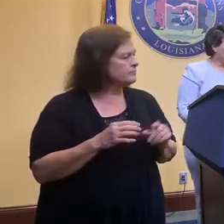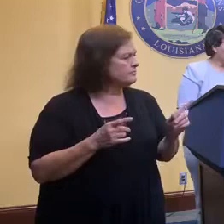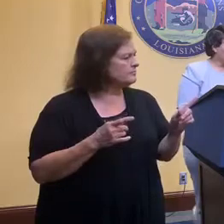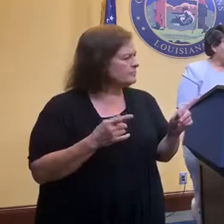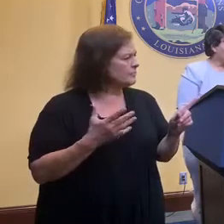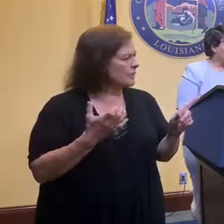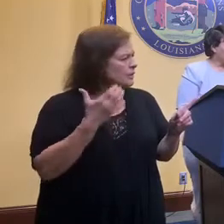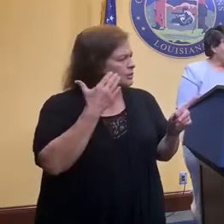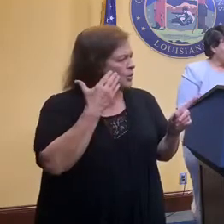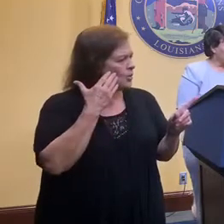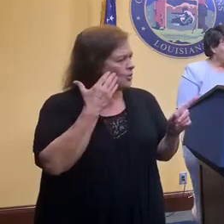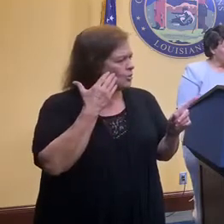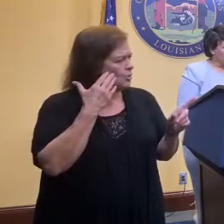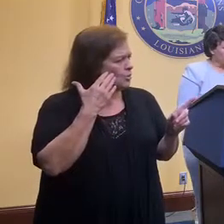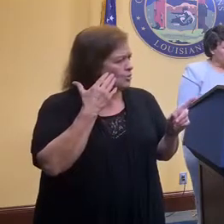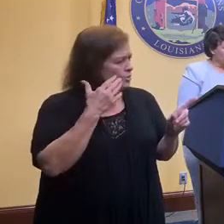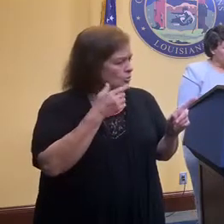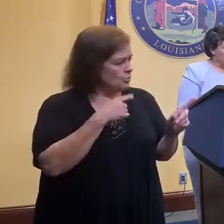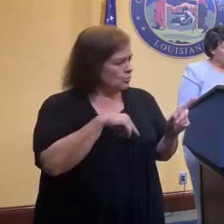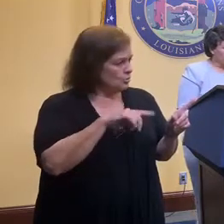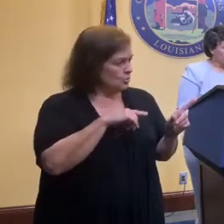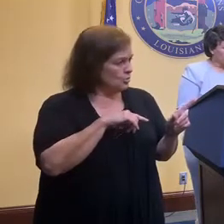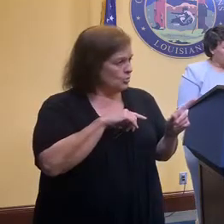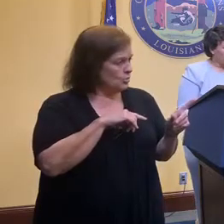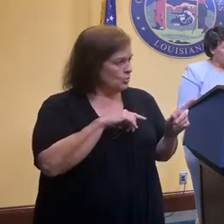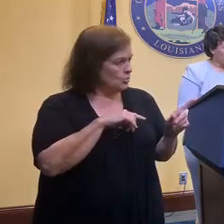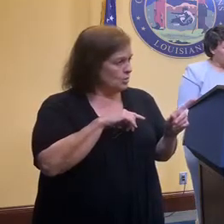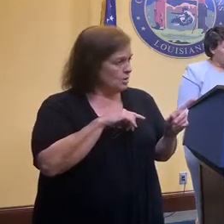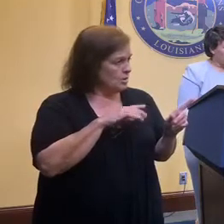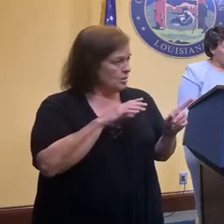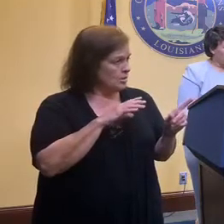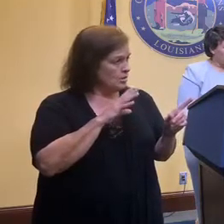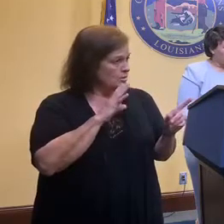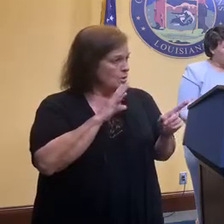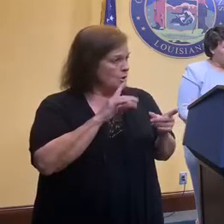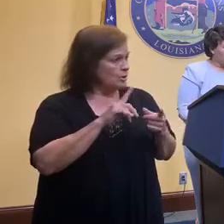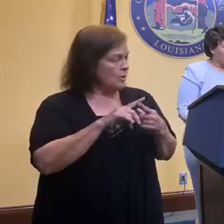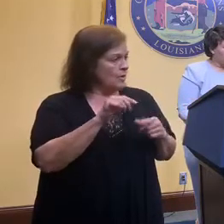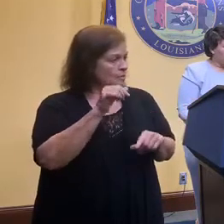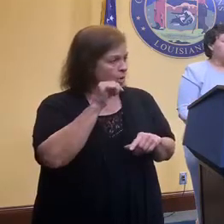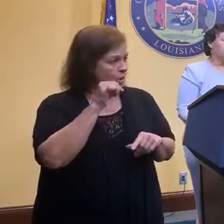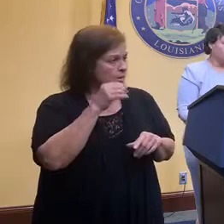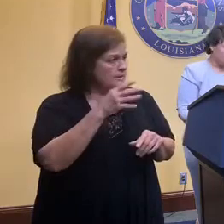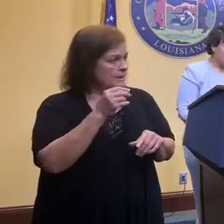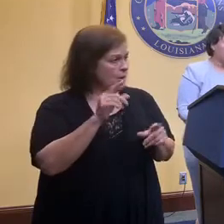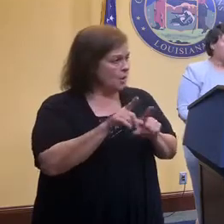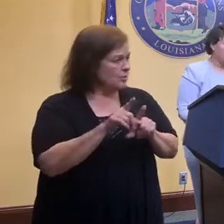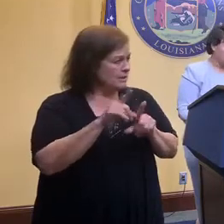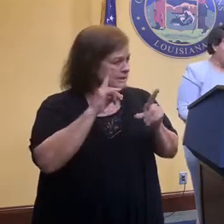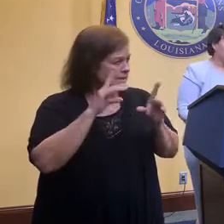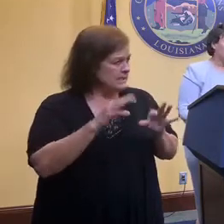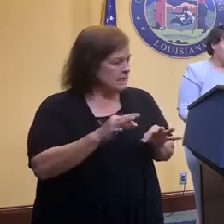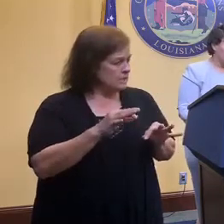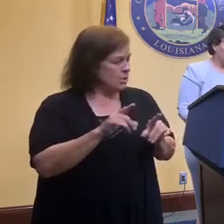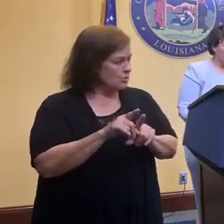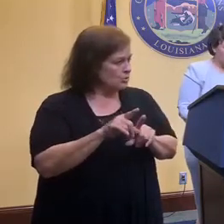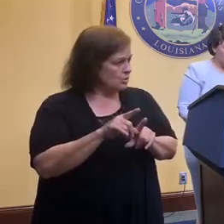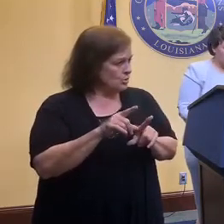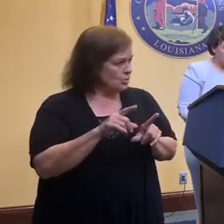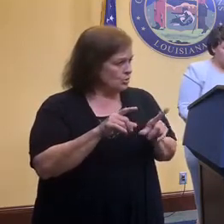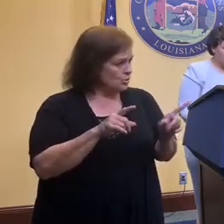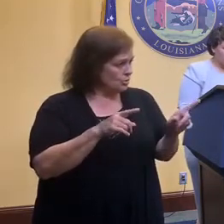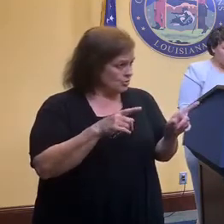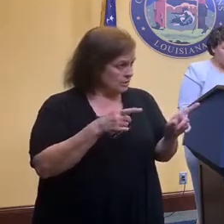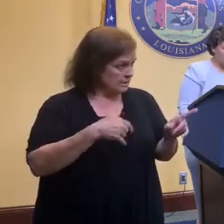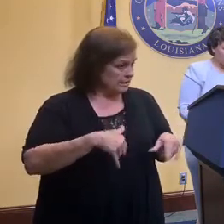I just wanted to know if you guys talked with bars before announcing the decision today, and then also if you could address whether or not you guys are